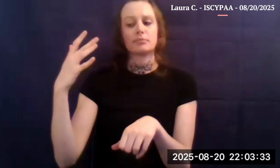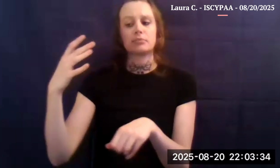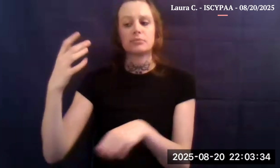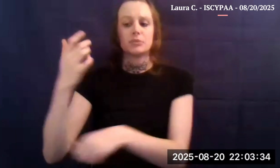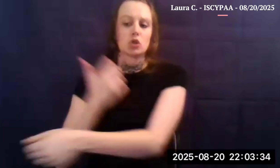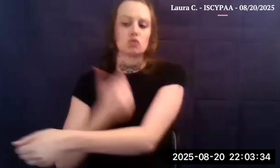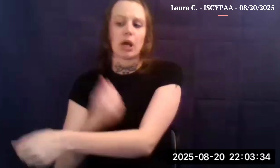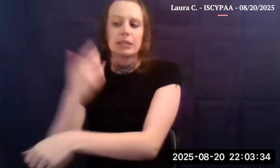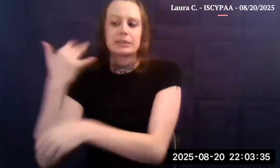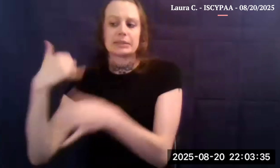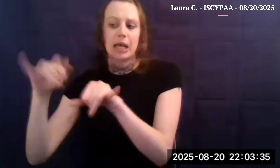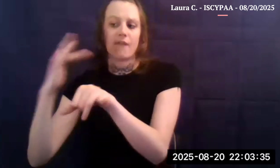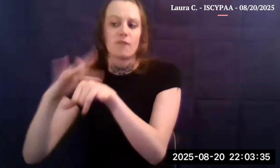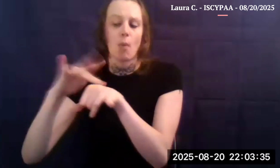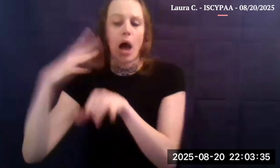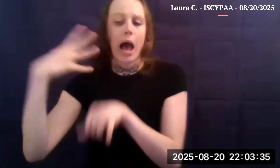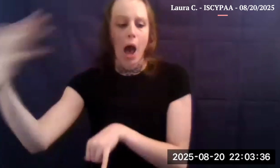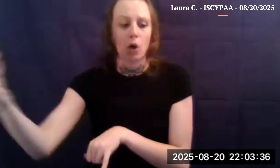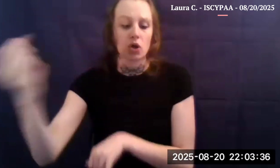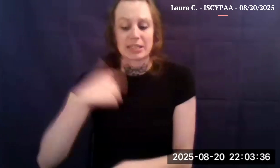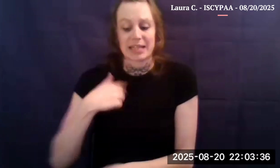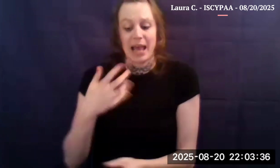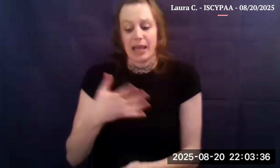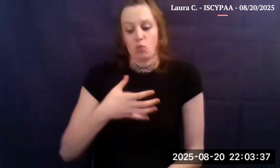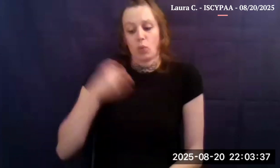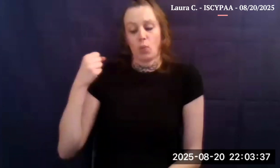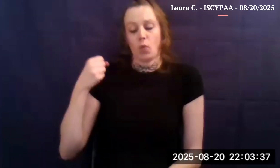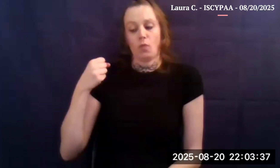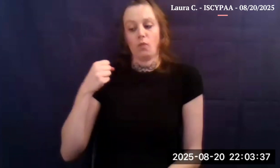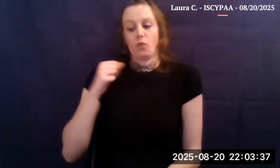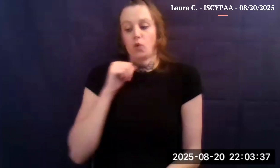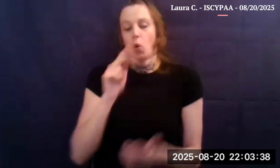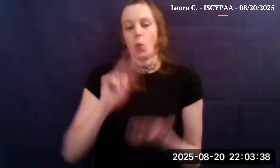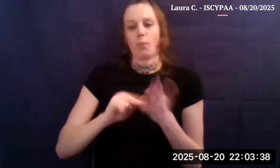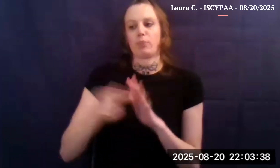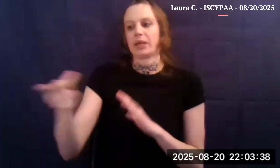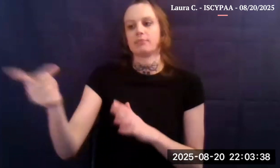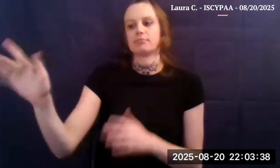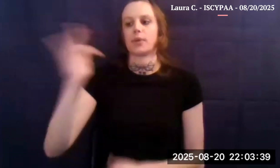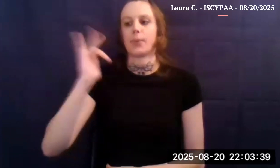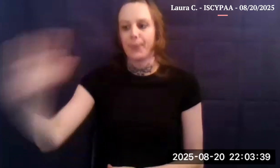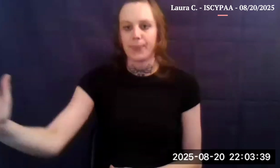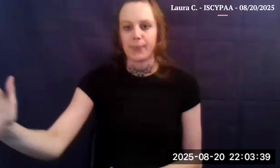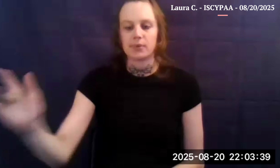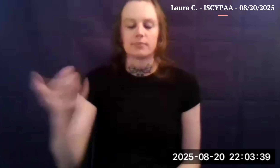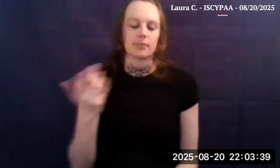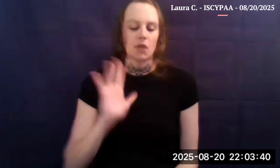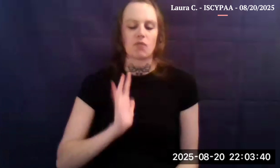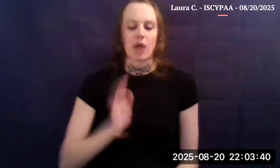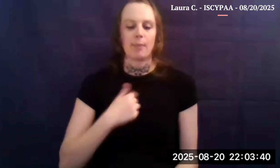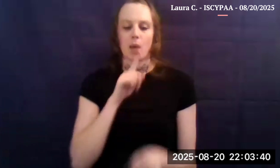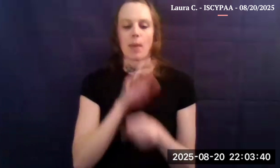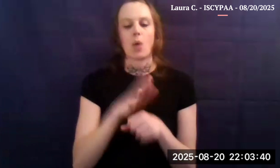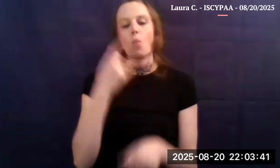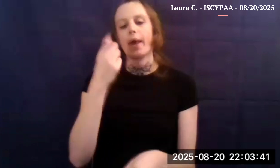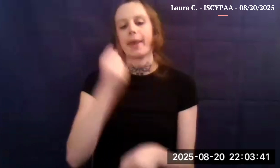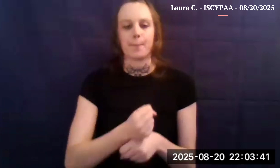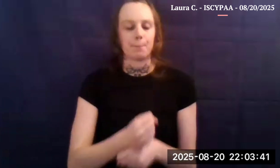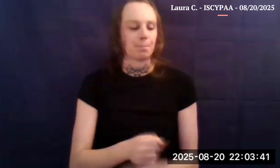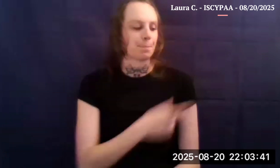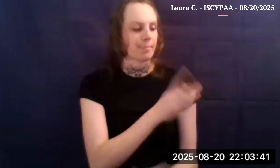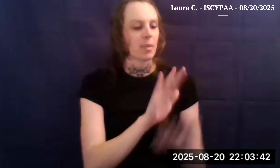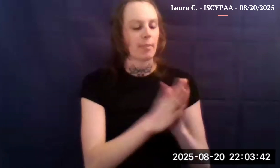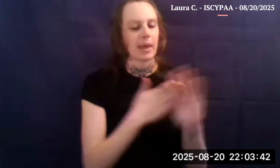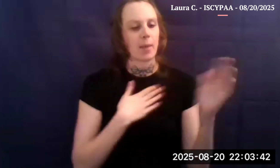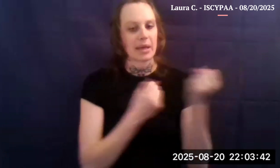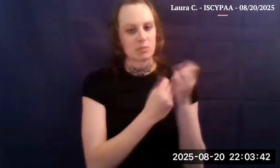it, doesn't mean that everything's going to go away. So I'm like, okay, I'll commit to a year. She became my sponsor. She's